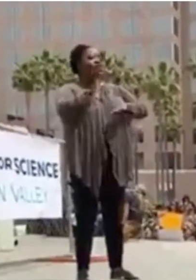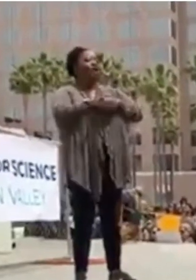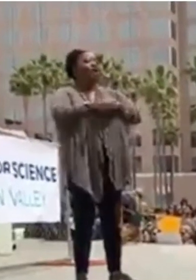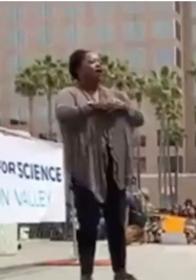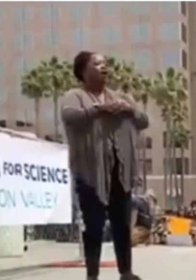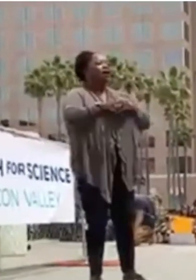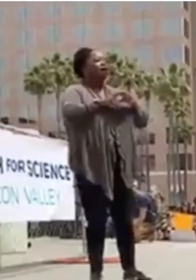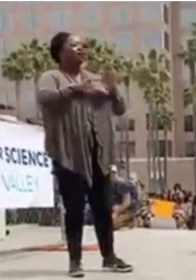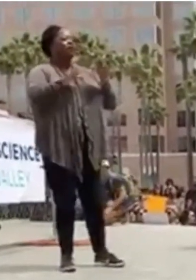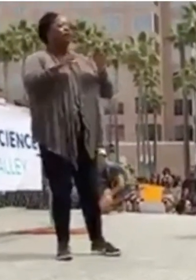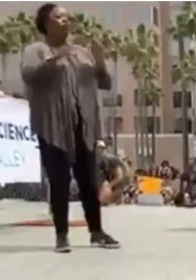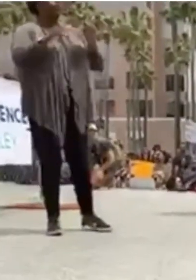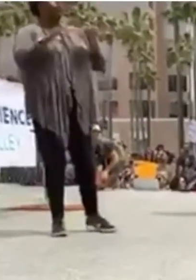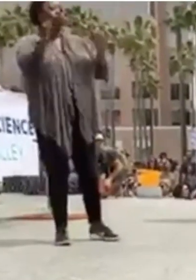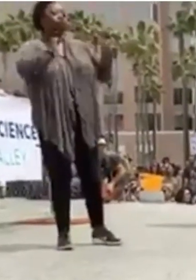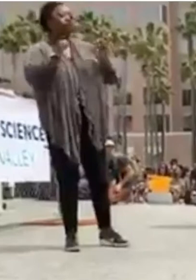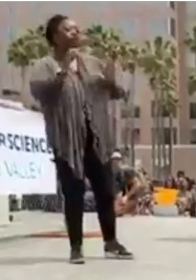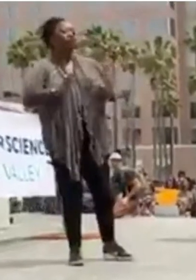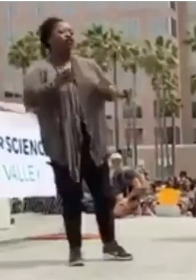might have heard called The Big Bang Theory,